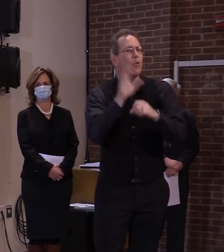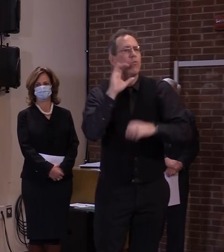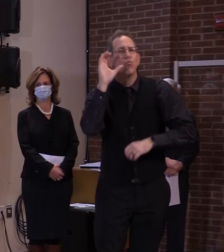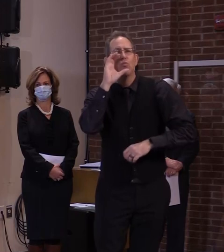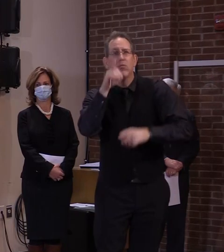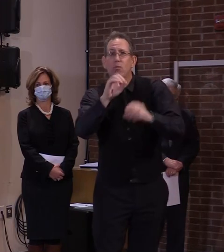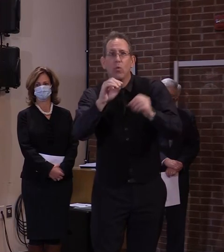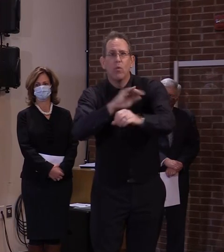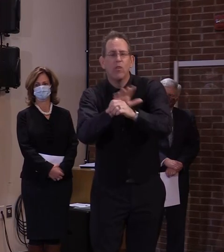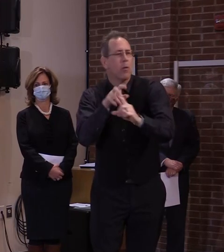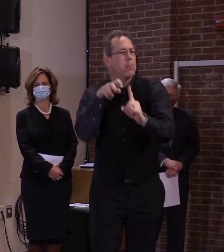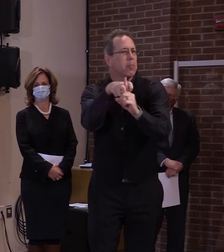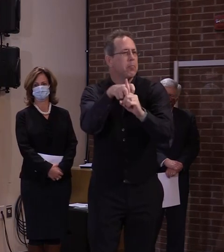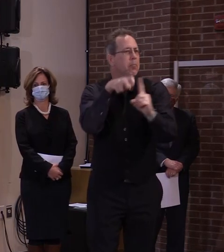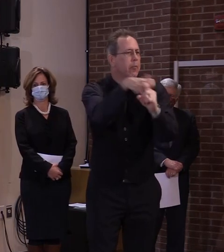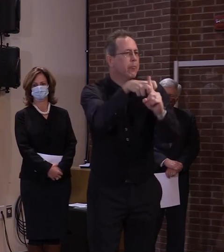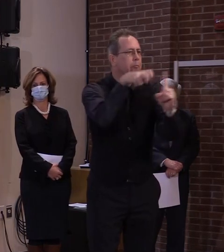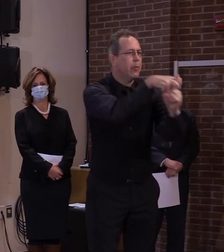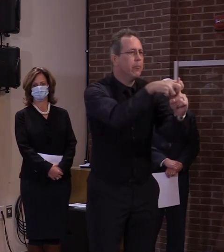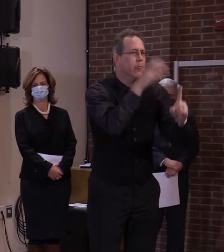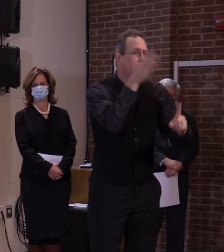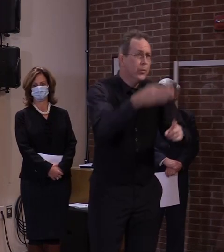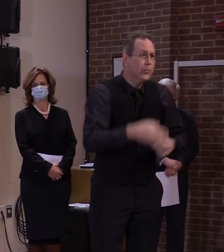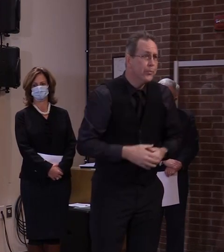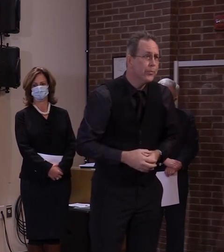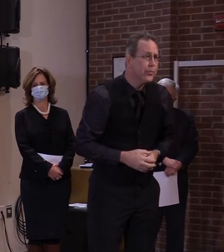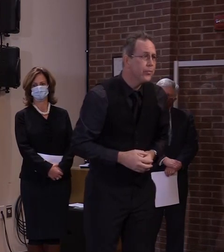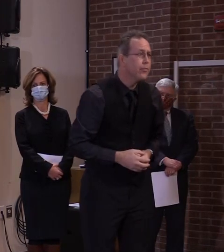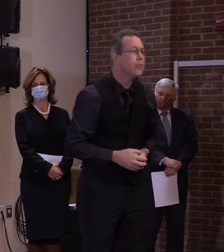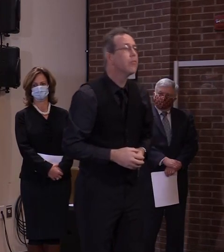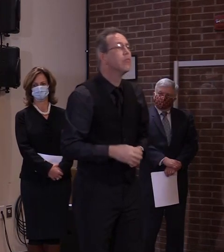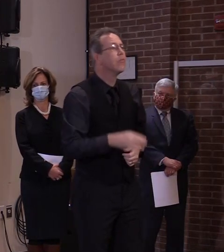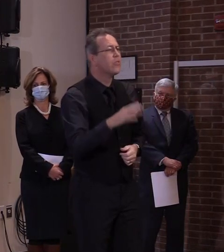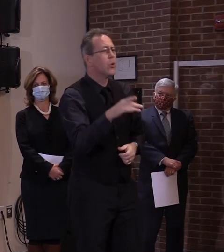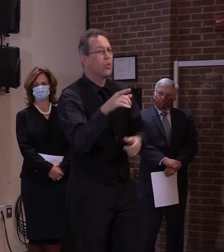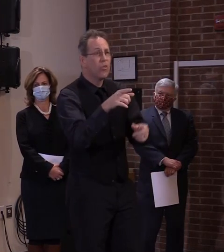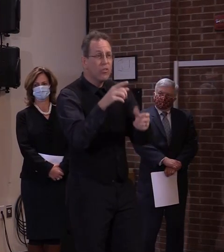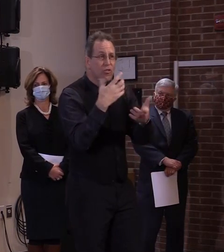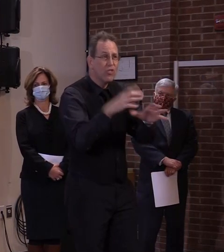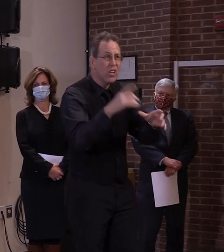hospitalized. As we've said since the beginning,